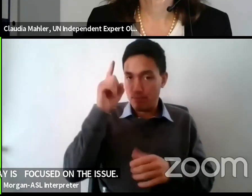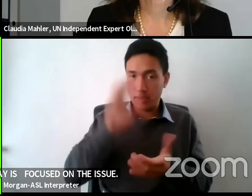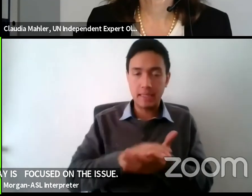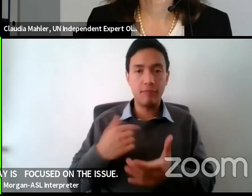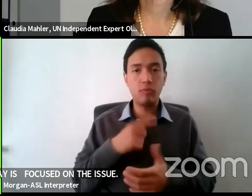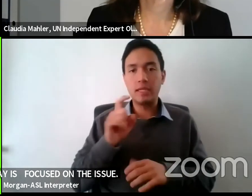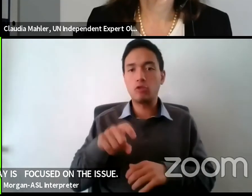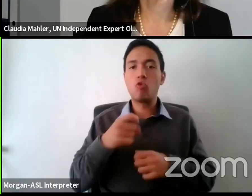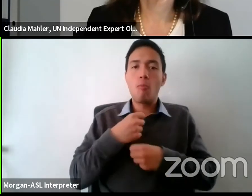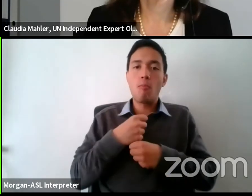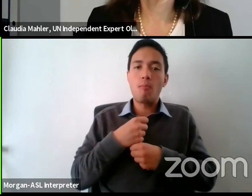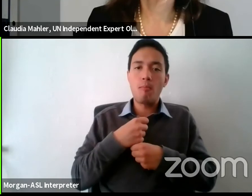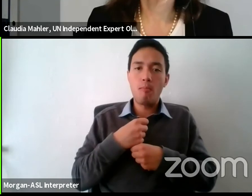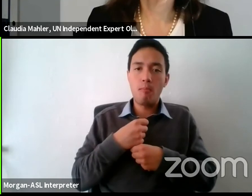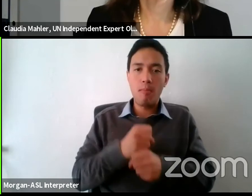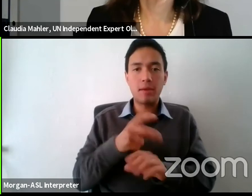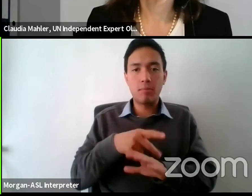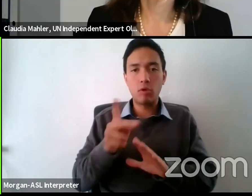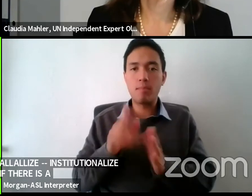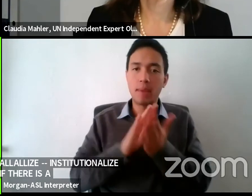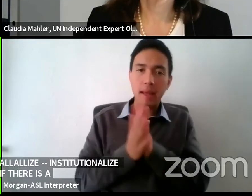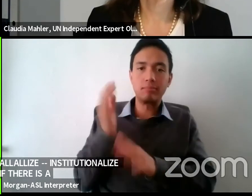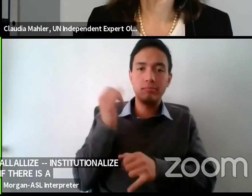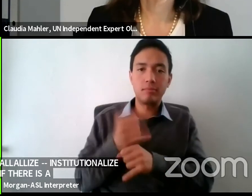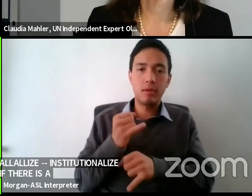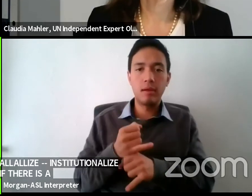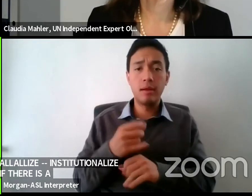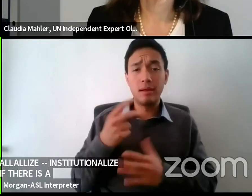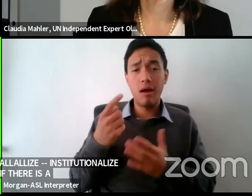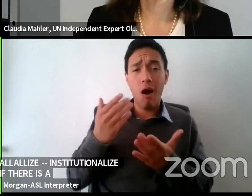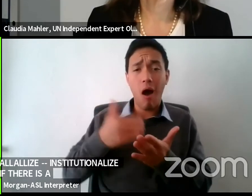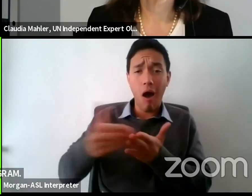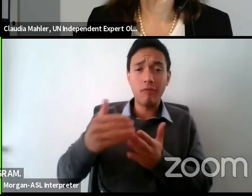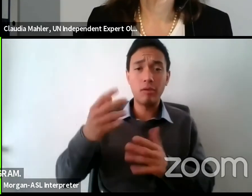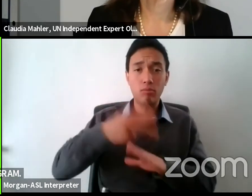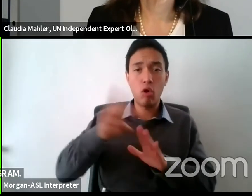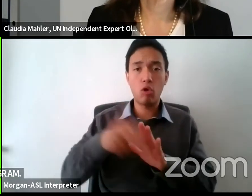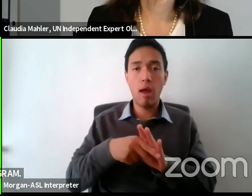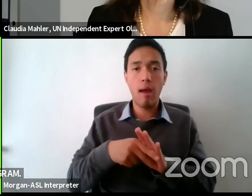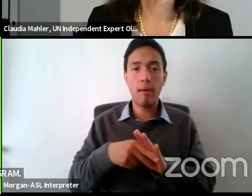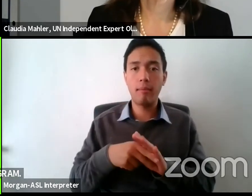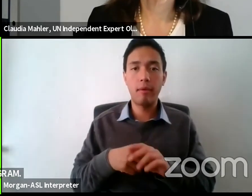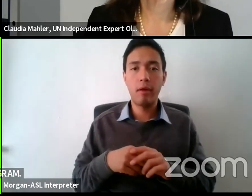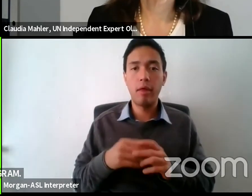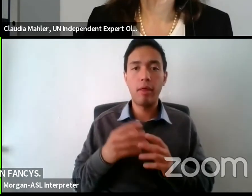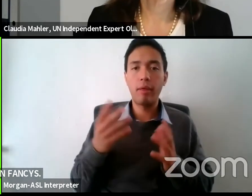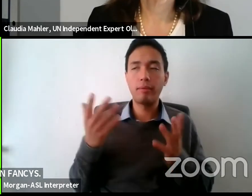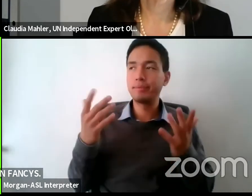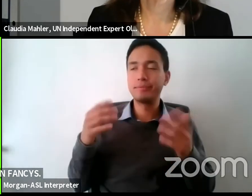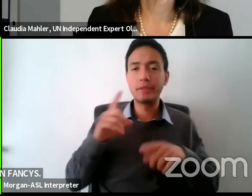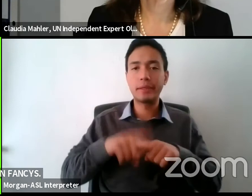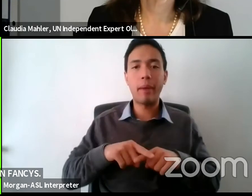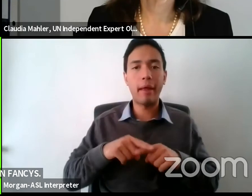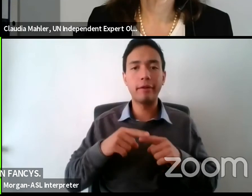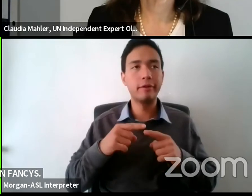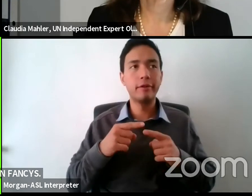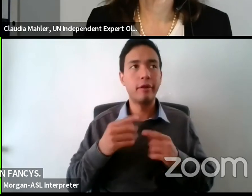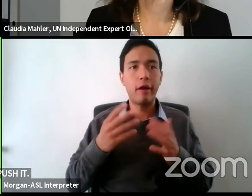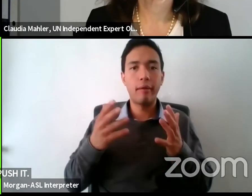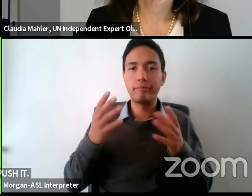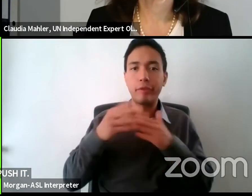if there's a program, because program rests on whims and fancies. If I like a program, I will push it. Someone comes in my place, they will leave. So